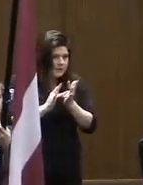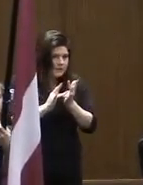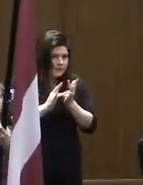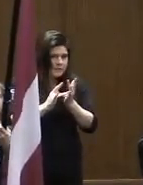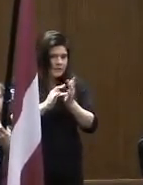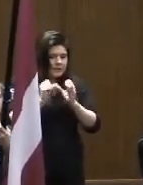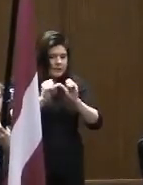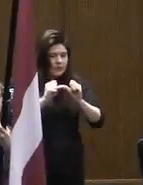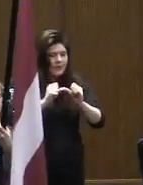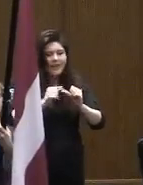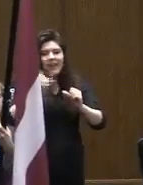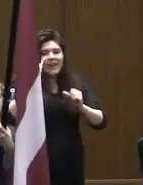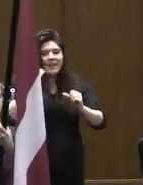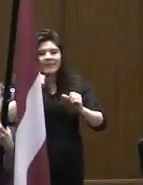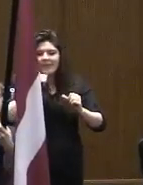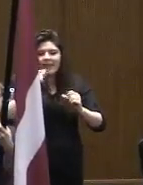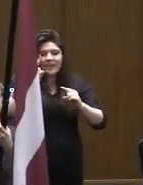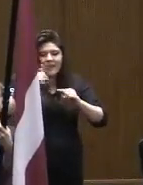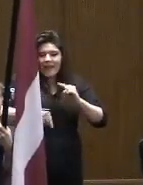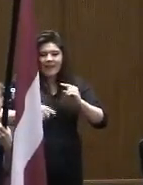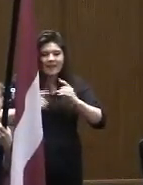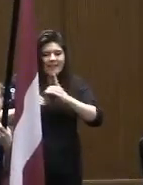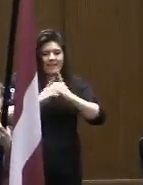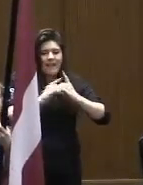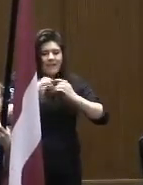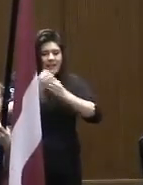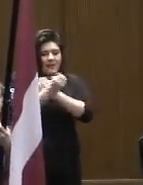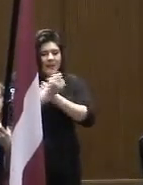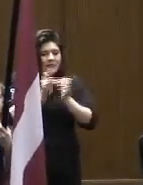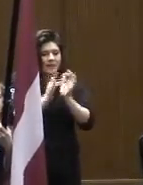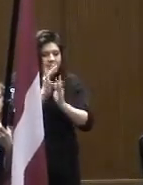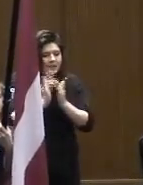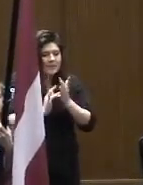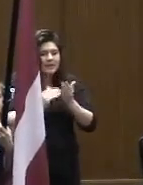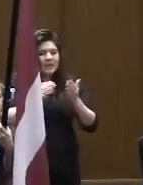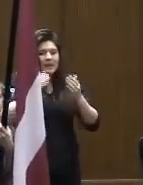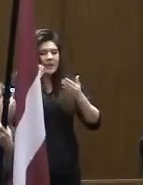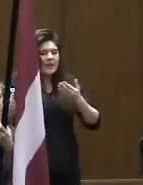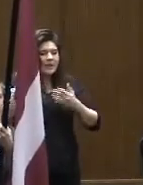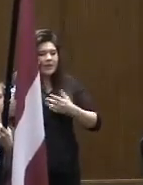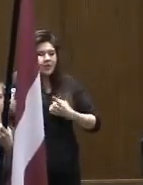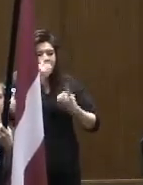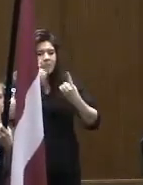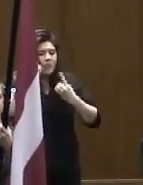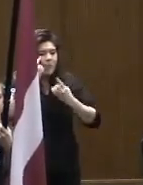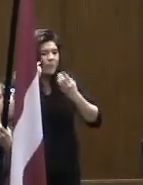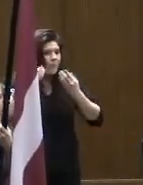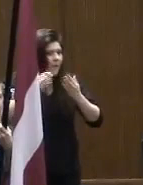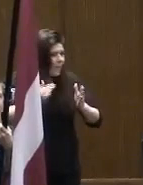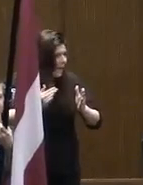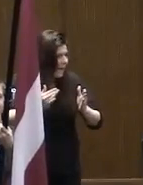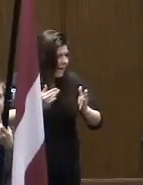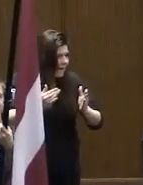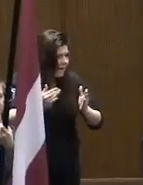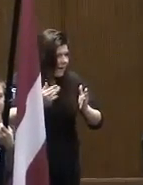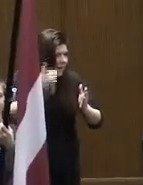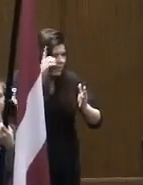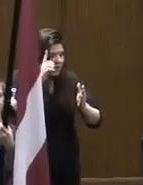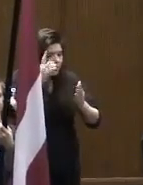they're not able to defend the love of Jesus in a cognitive way, sadly, they will fall